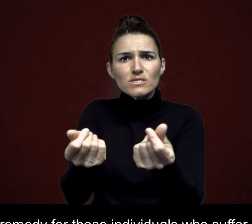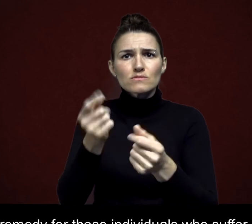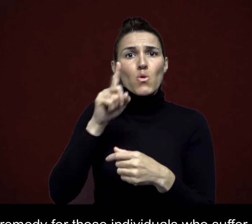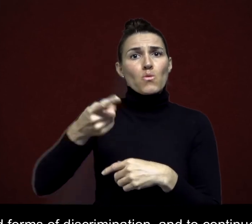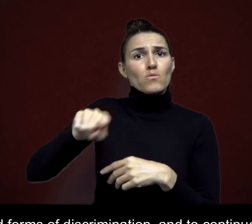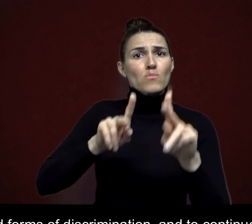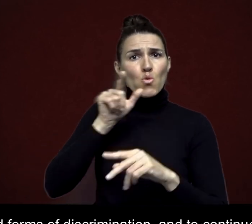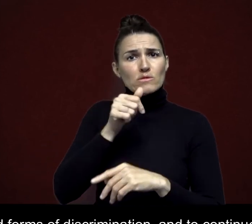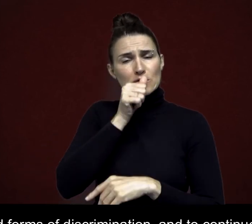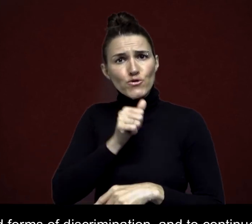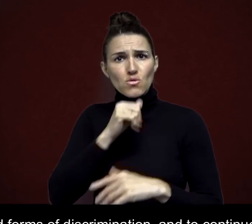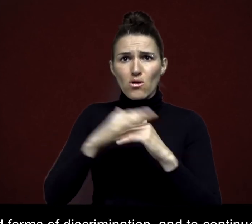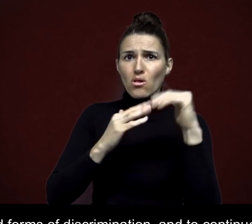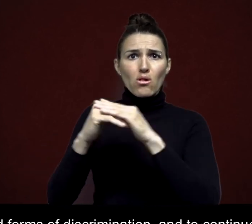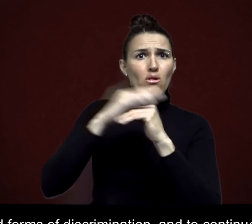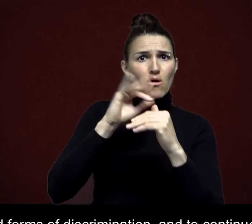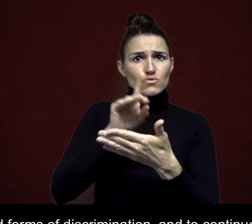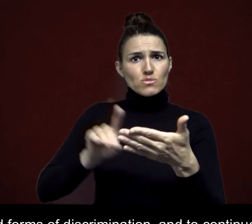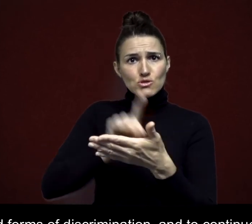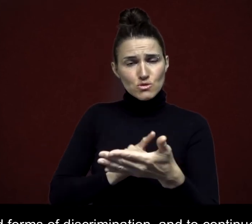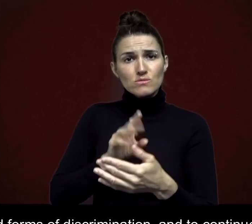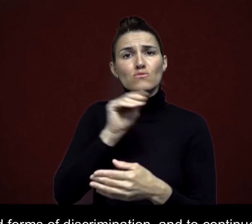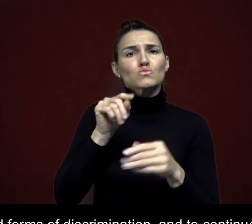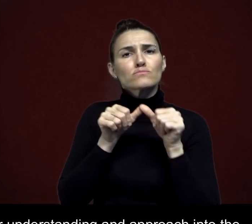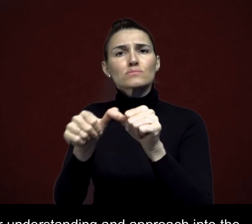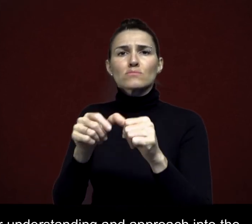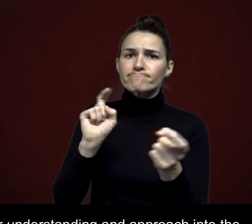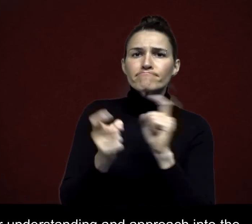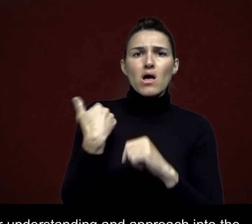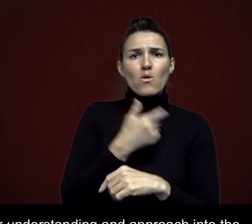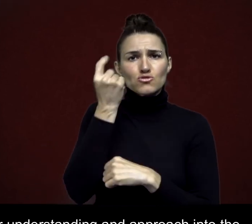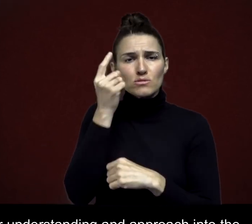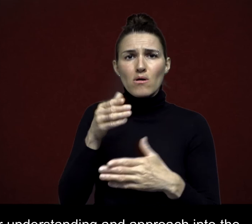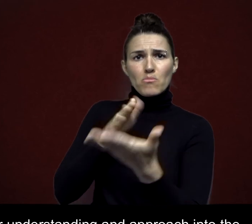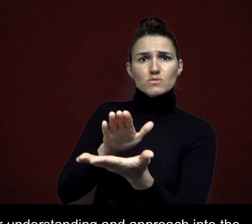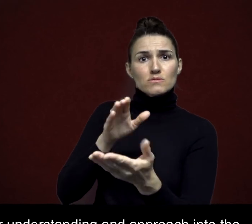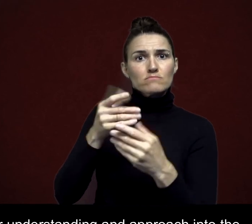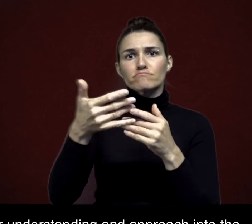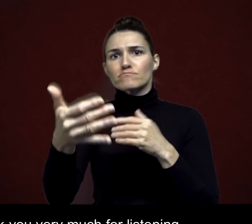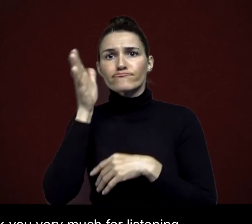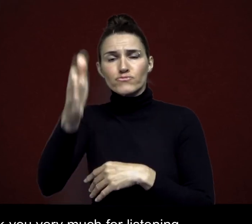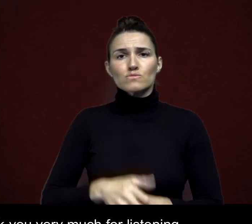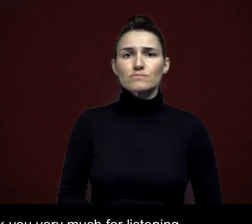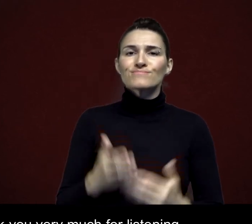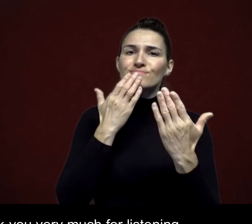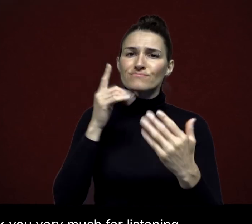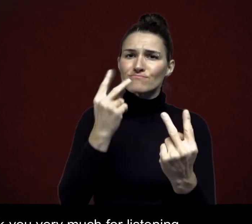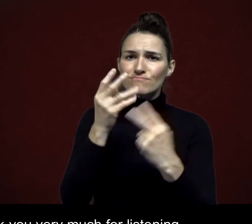suffer compounded forms of discrimination and to continue to evolve our understanding and approach into the future. Thank you